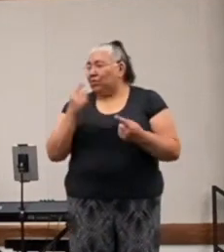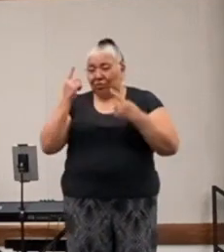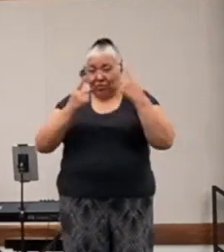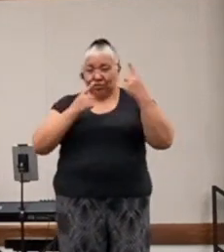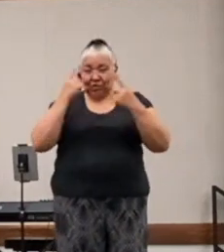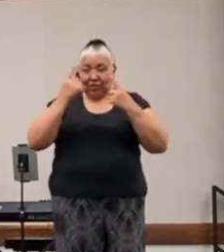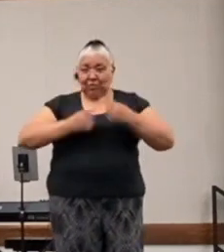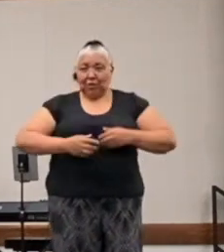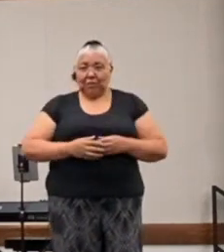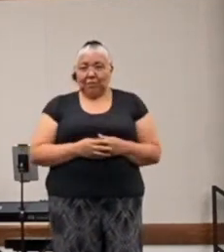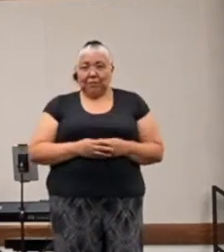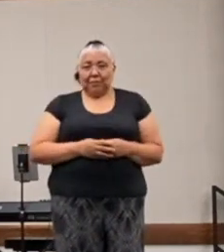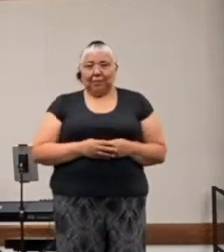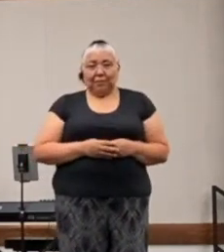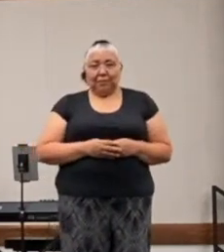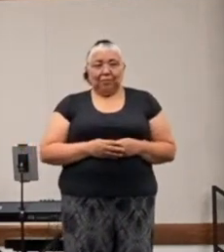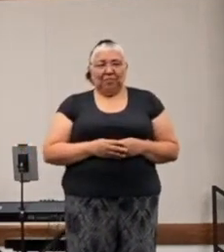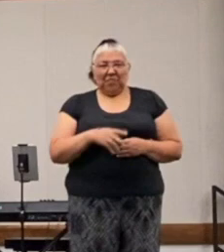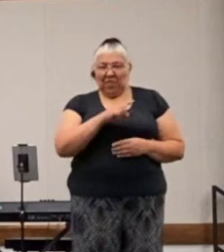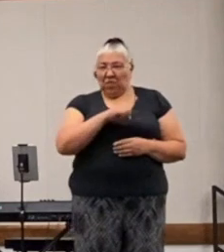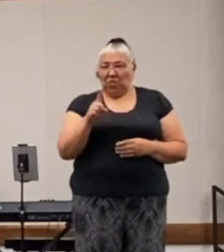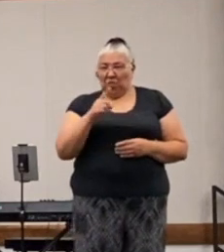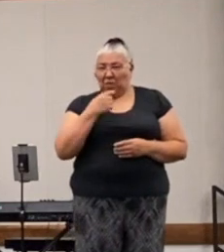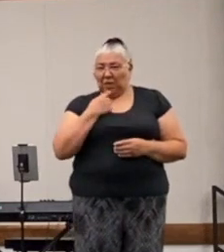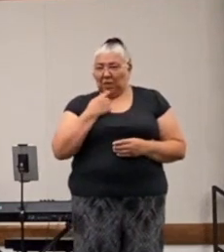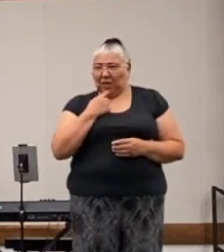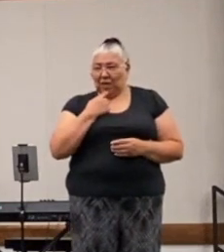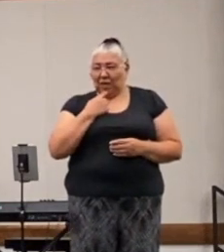about it. Have you ever said,